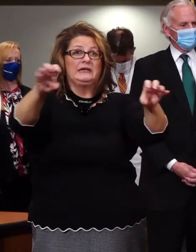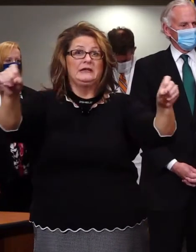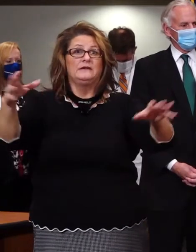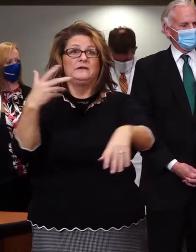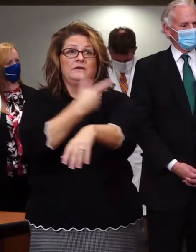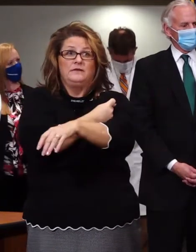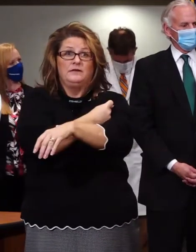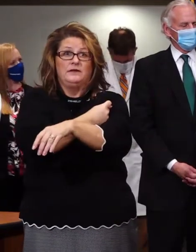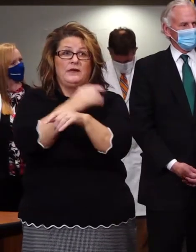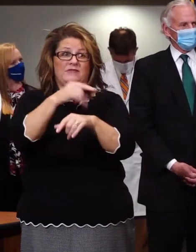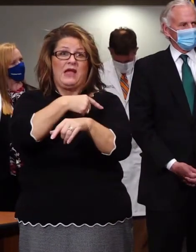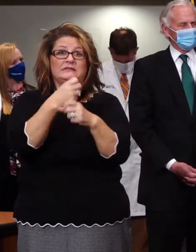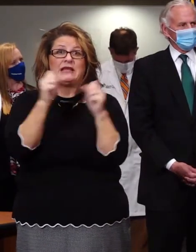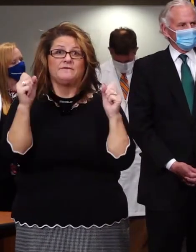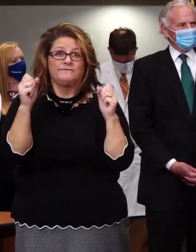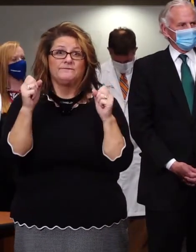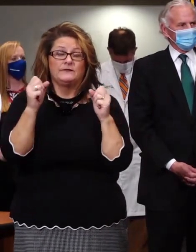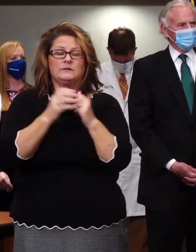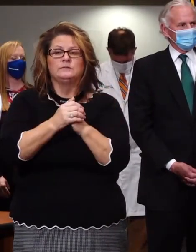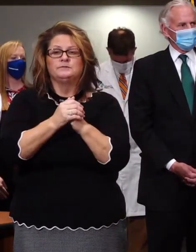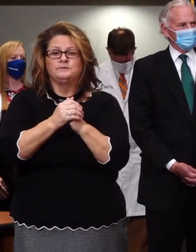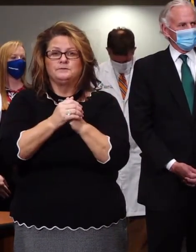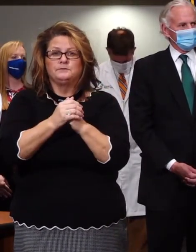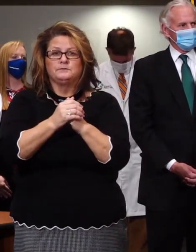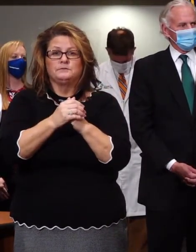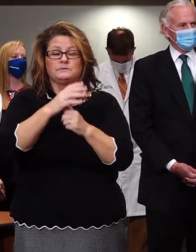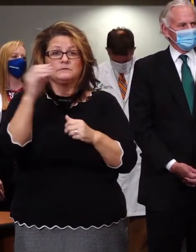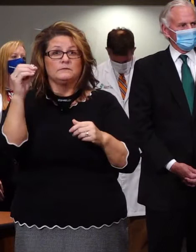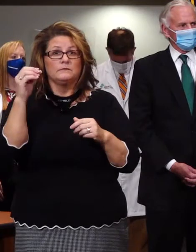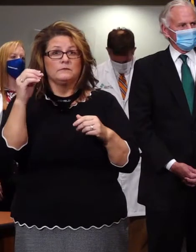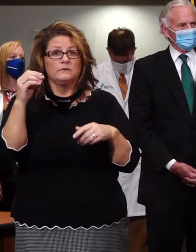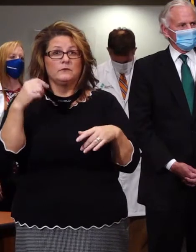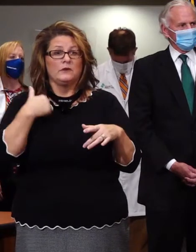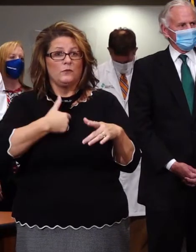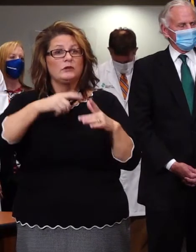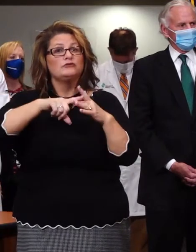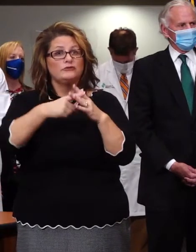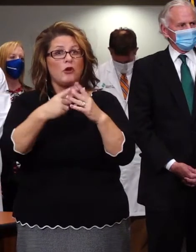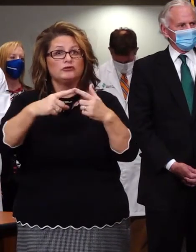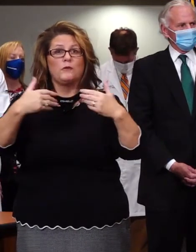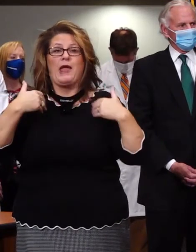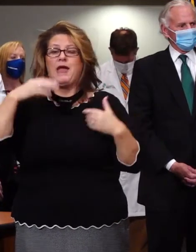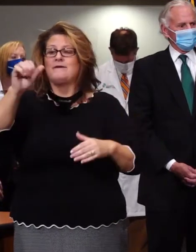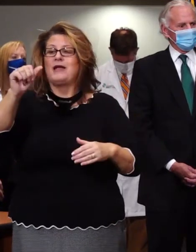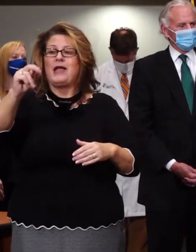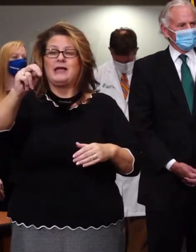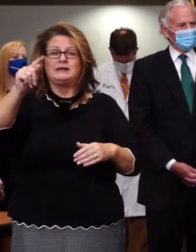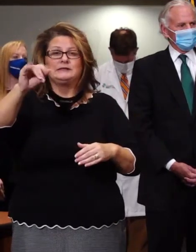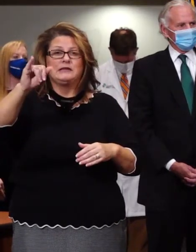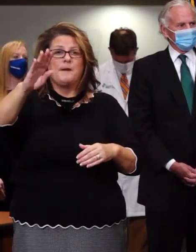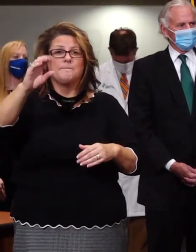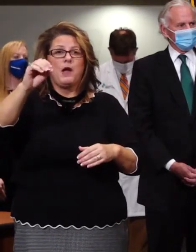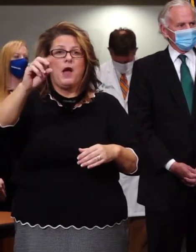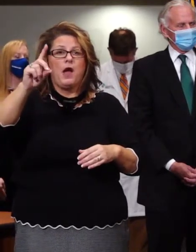vaccines. Additionally, I think it's worth noting that we're starting to have access to new COVID antibody therapeutics for those who